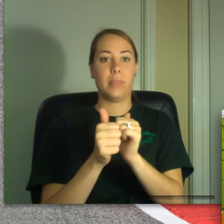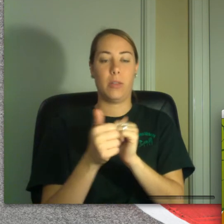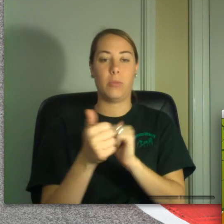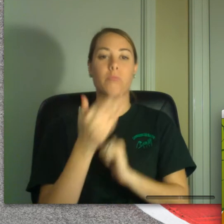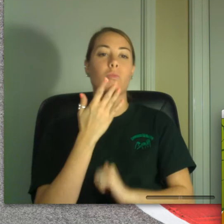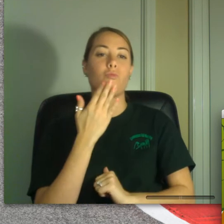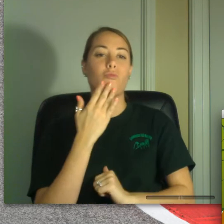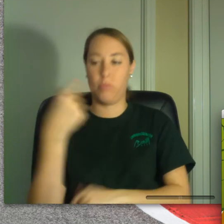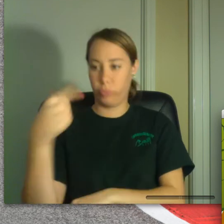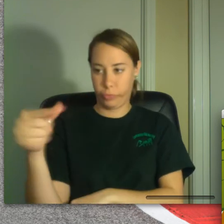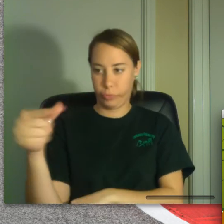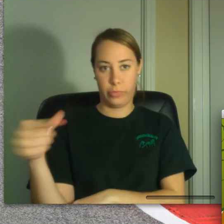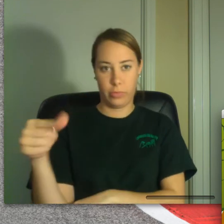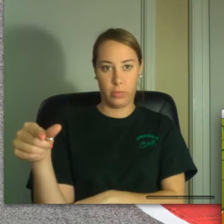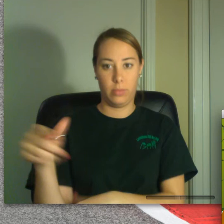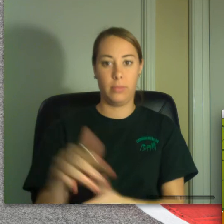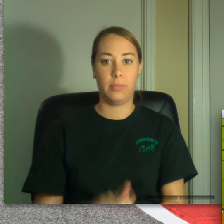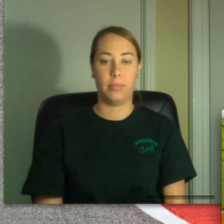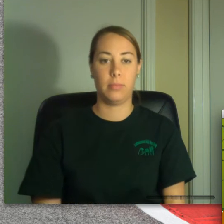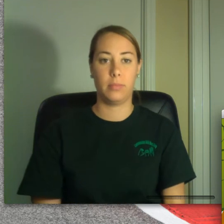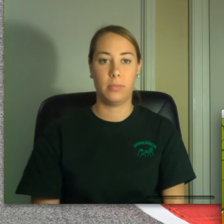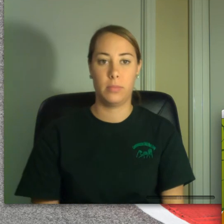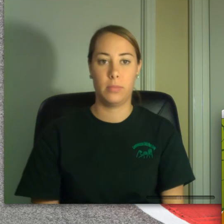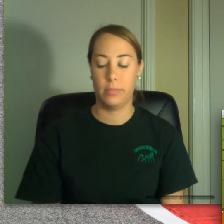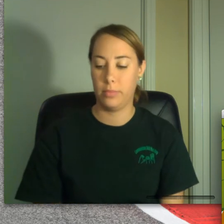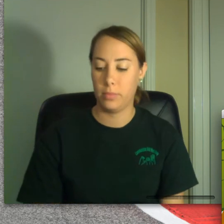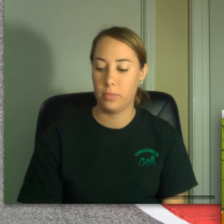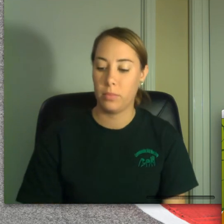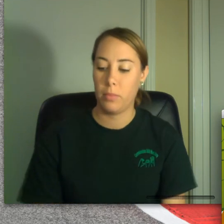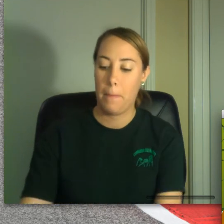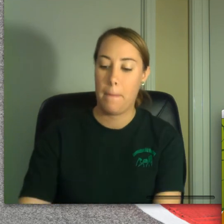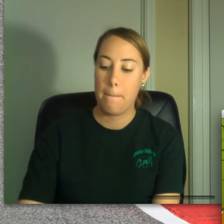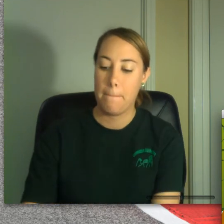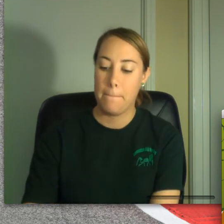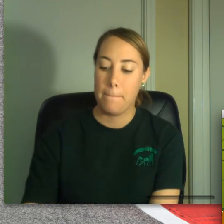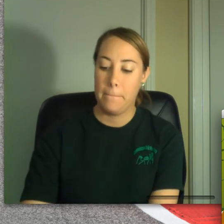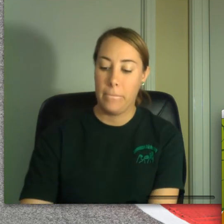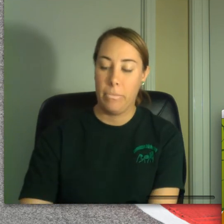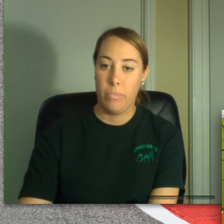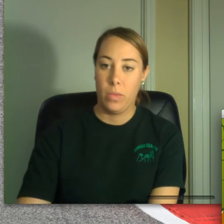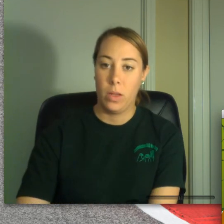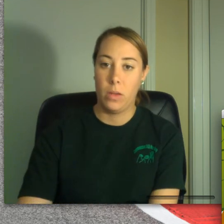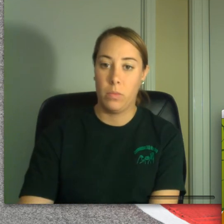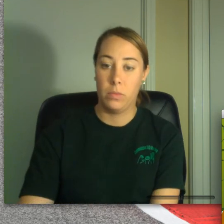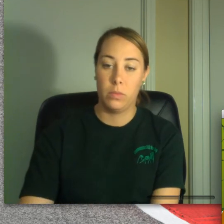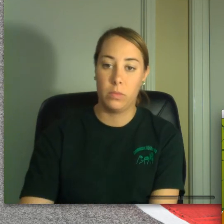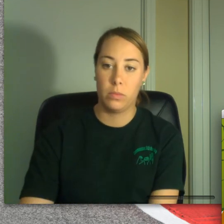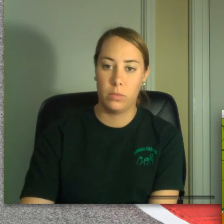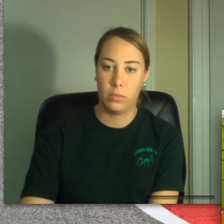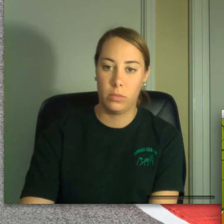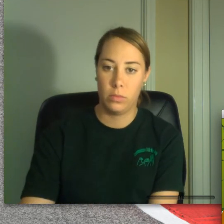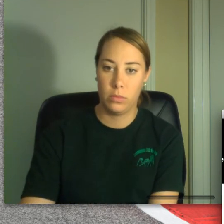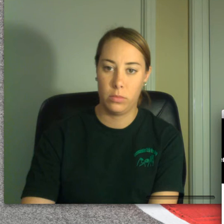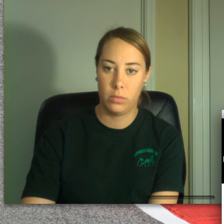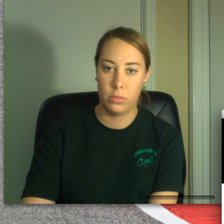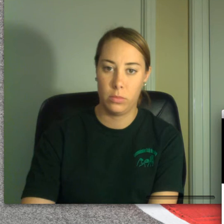starts to take place. The following reaction takes place in the leaves of the plant during